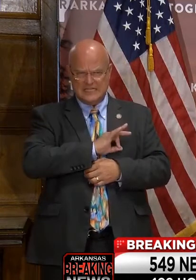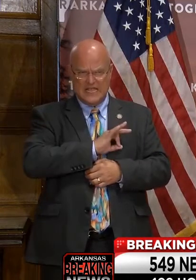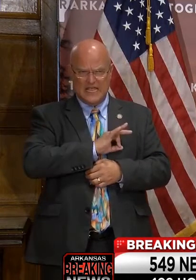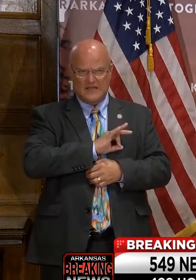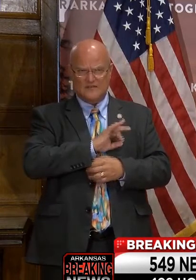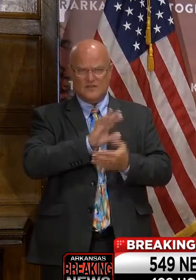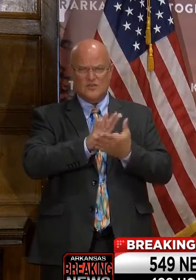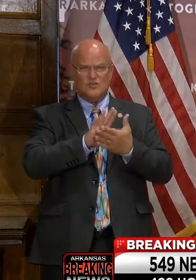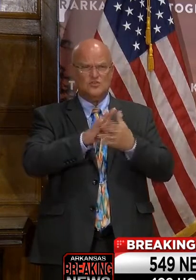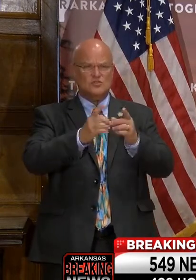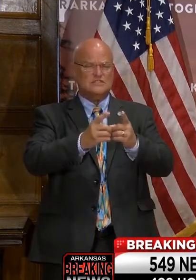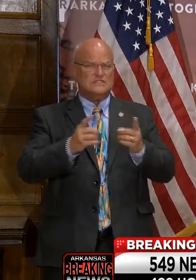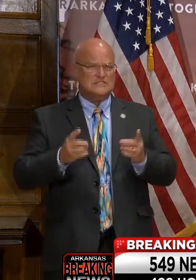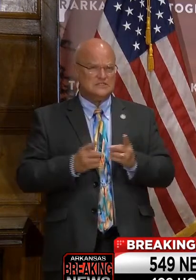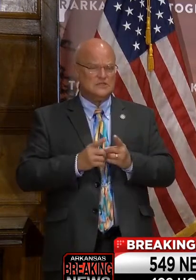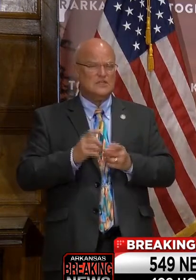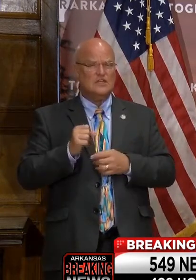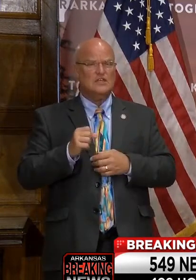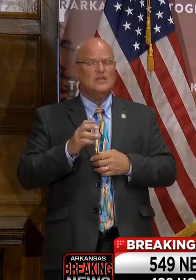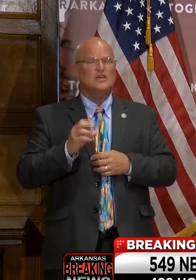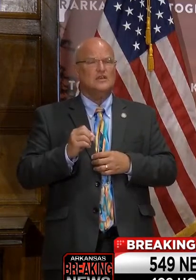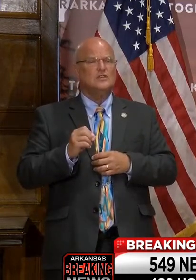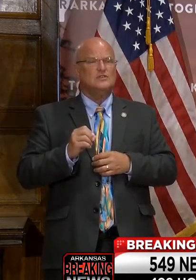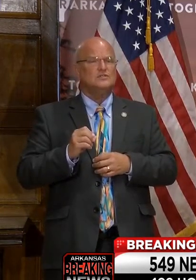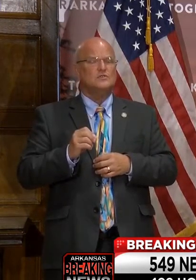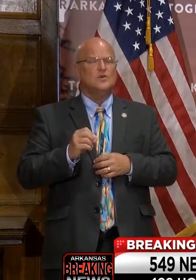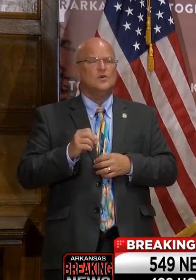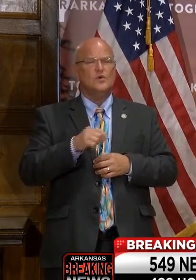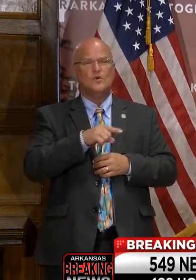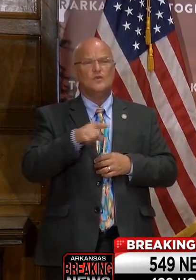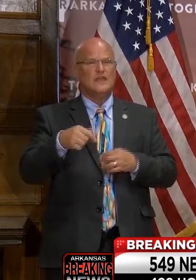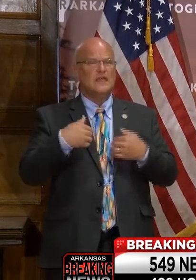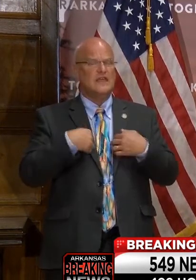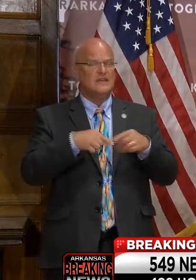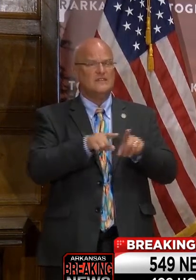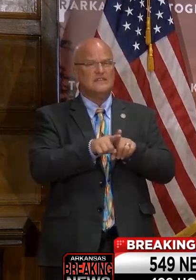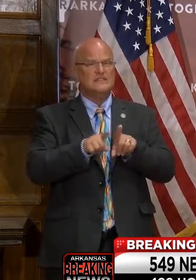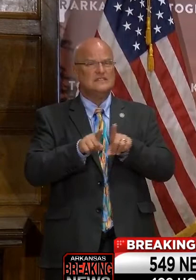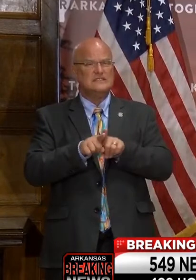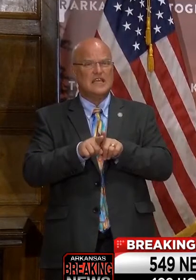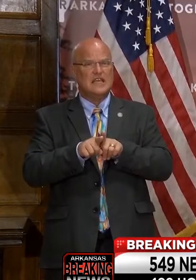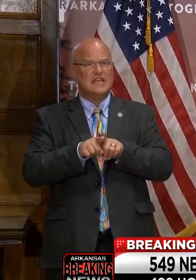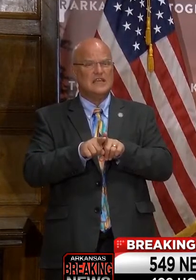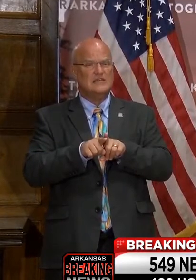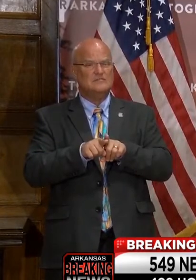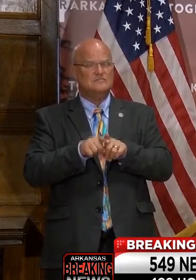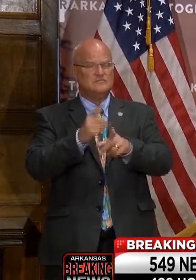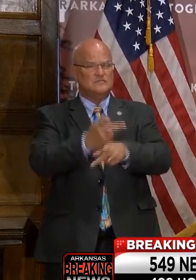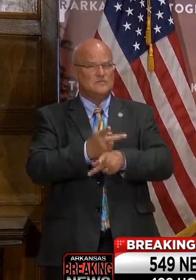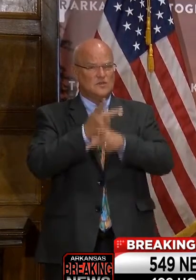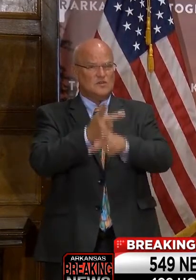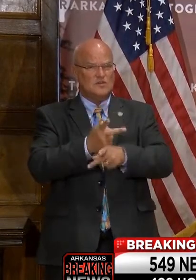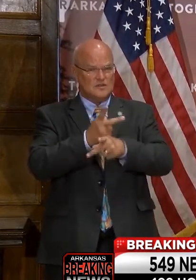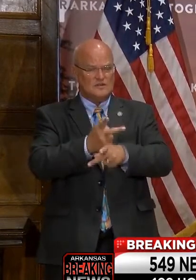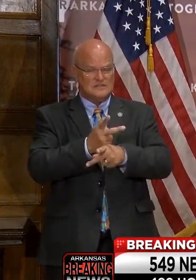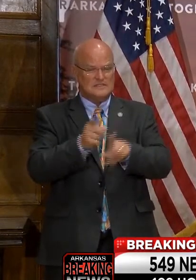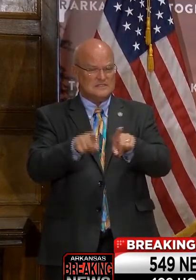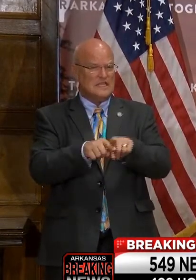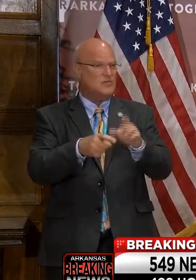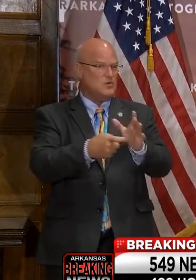the school district, and so they have the same precautions, they have the same